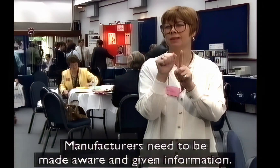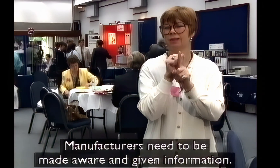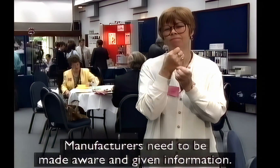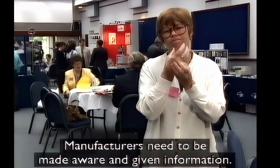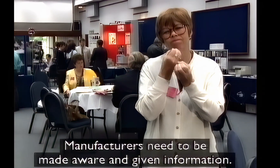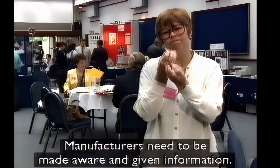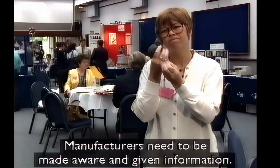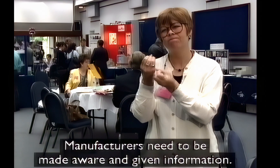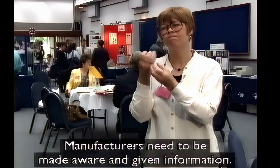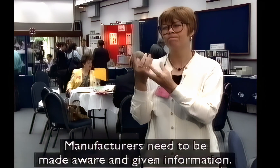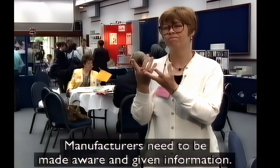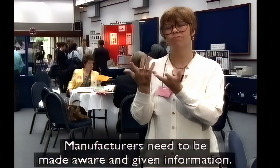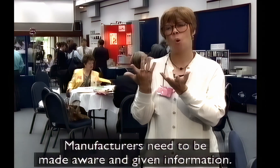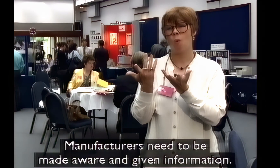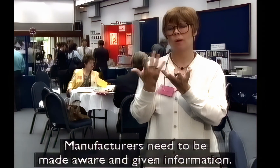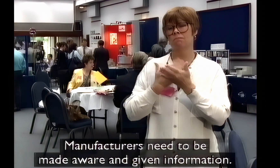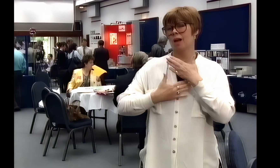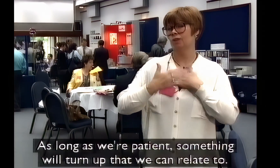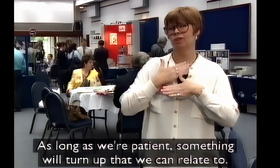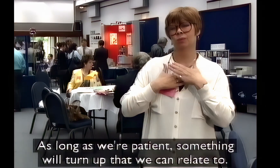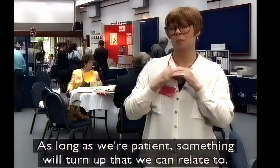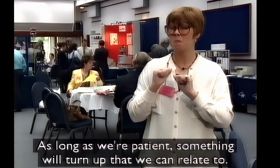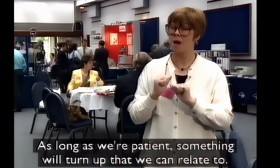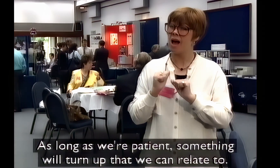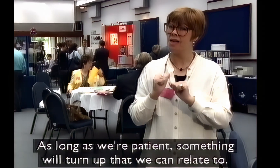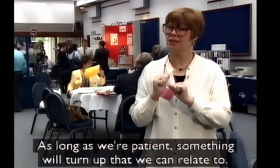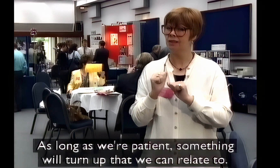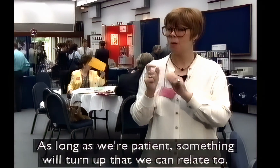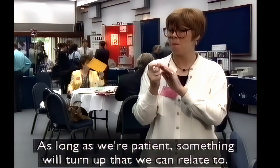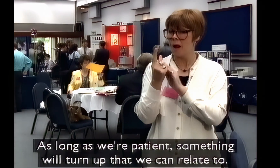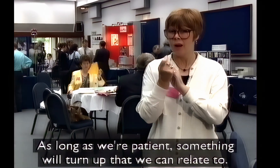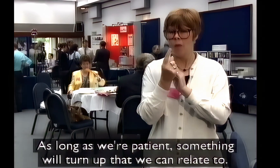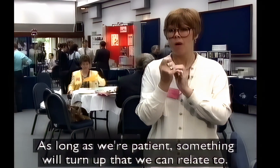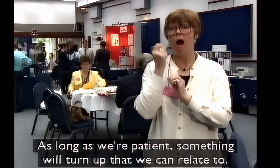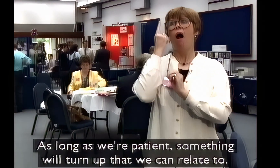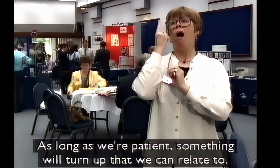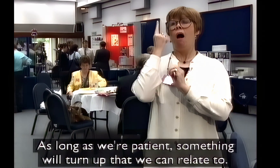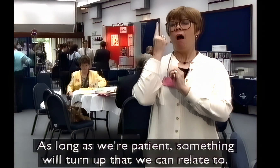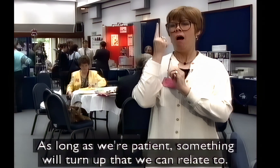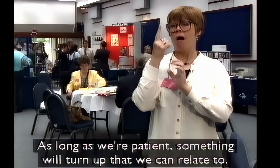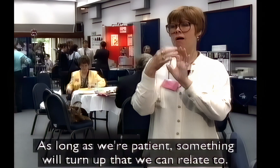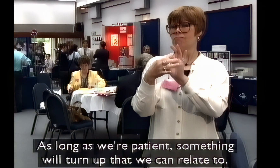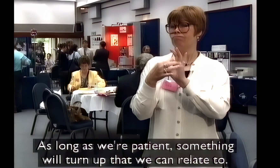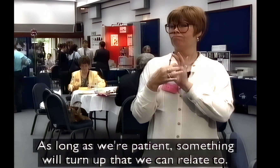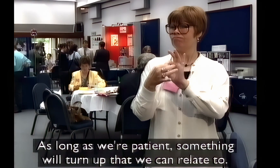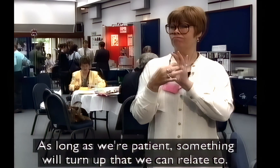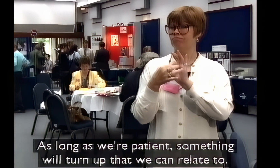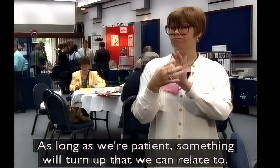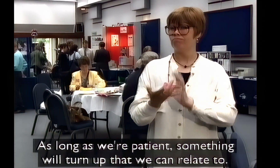Manufacturers need to be made aware and given information. As long as we're patient, something will turn up that we can